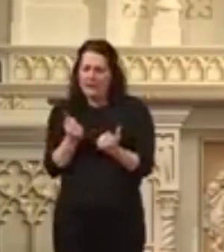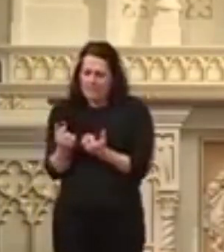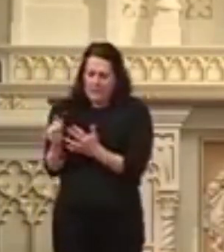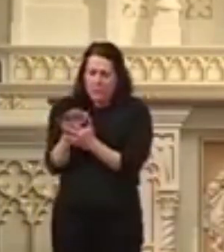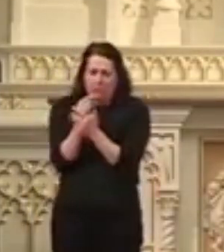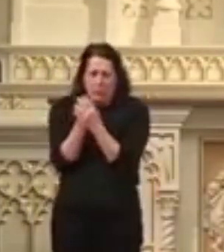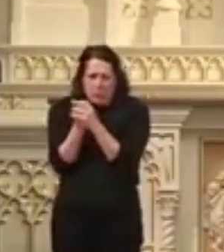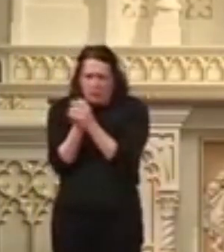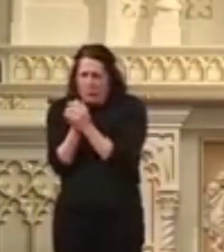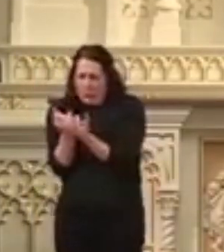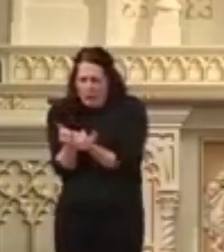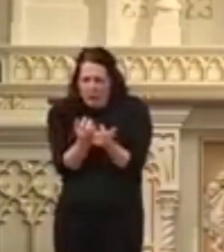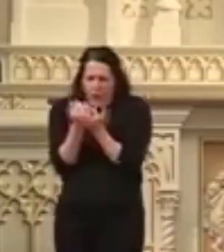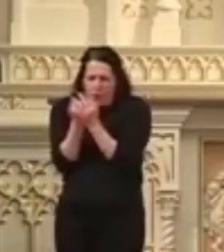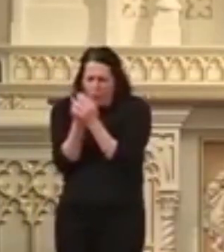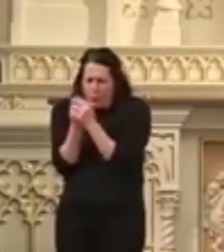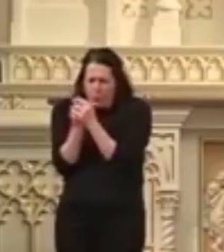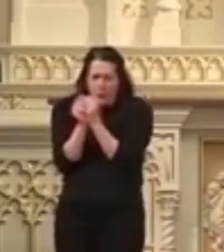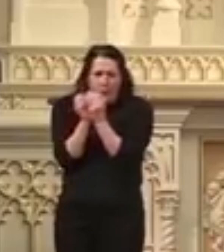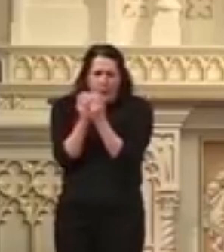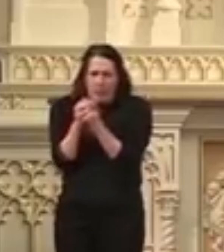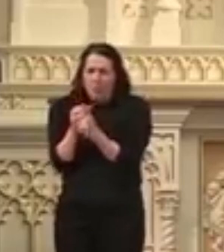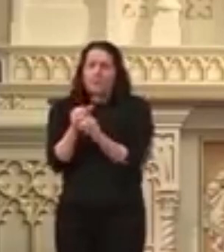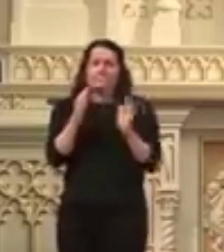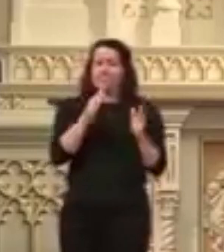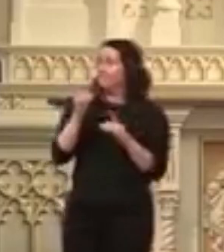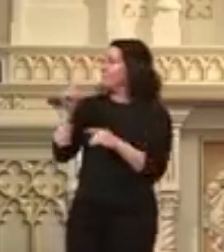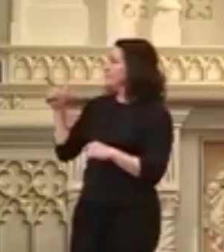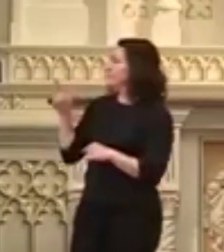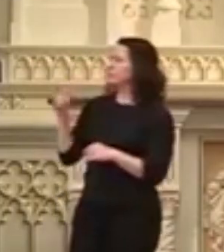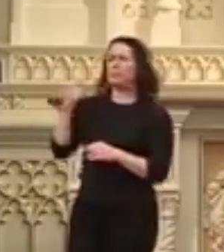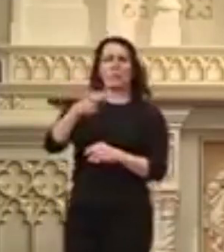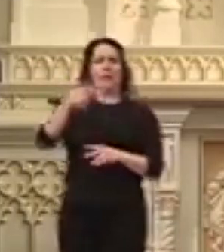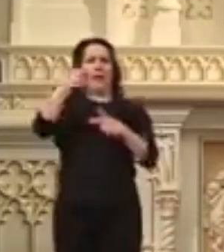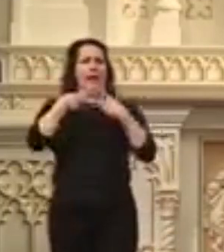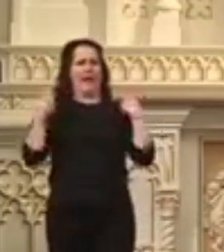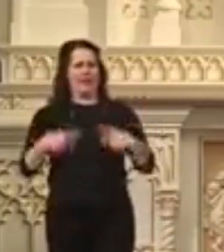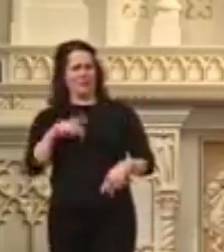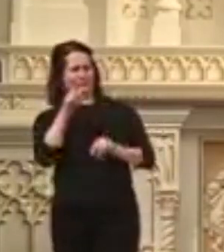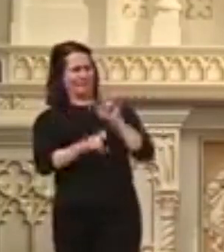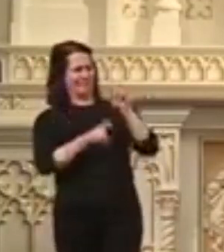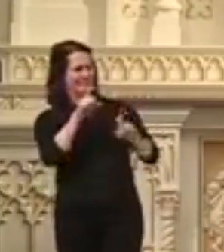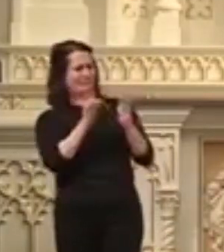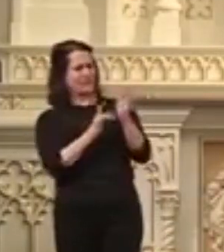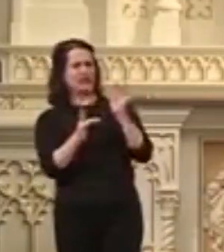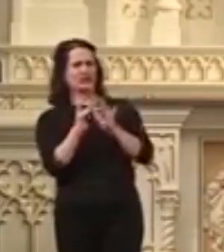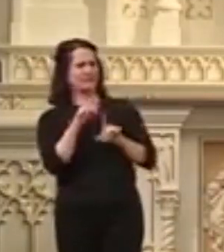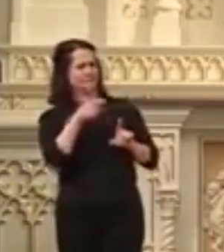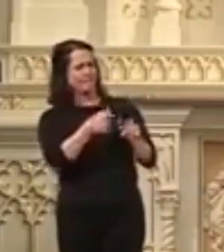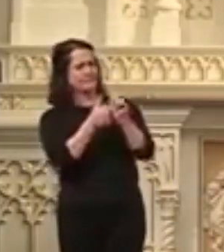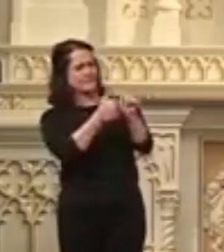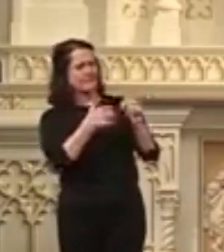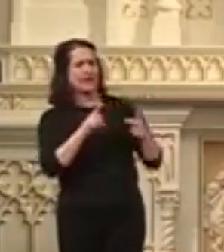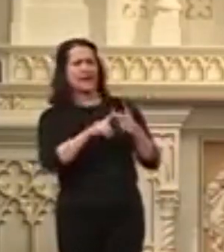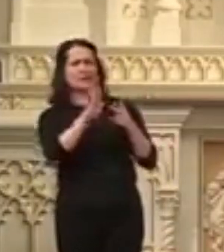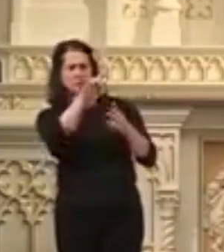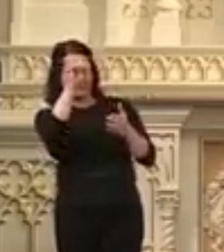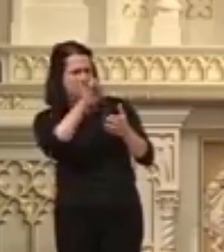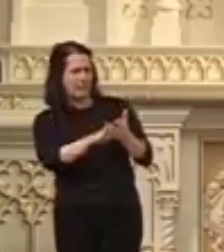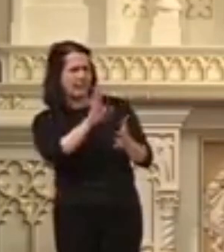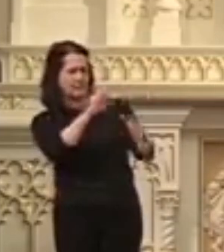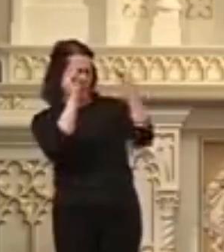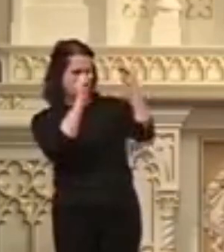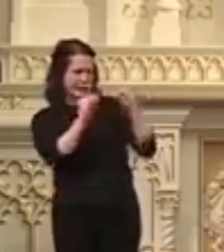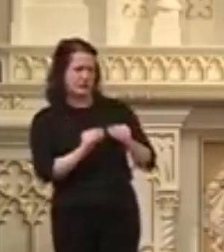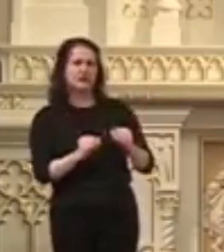were warming themselves. The high priest questioned Jesus about his disciples and about his doctrine.